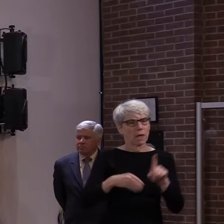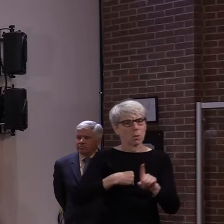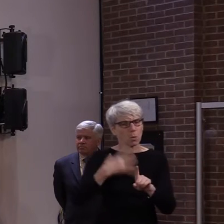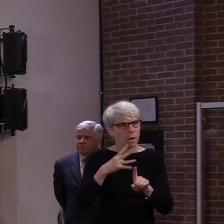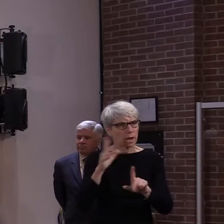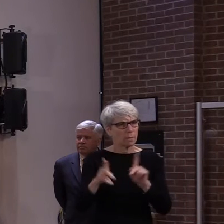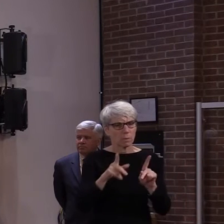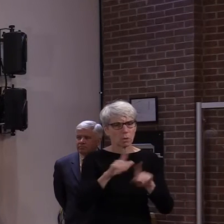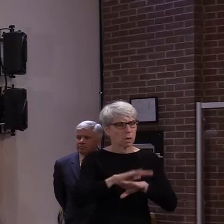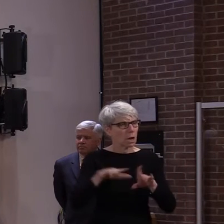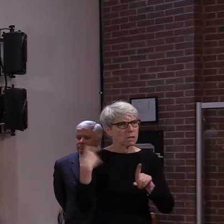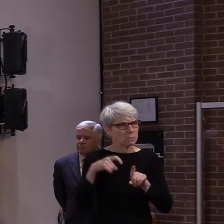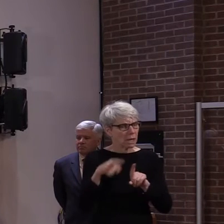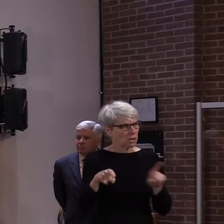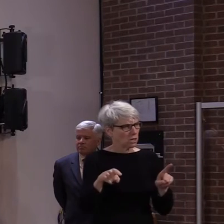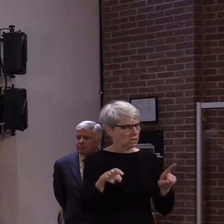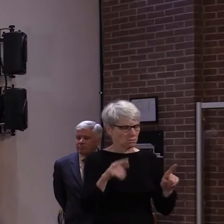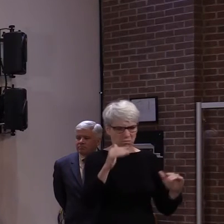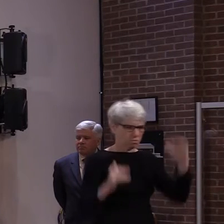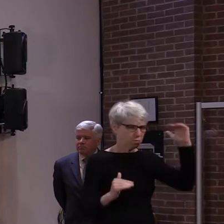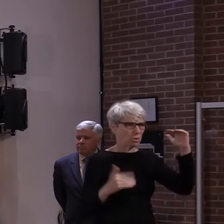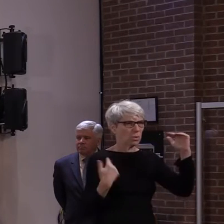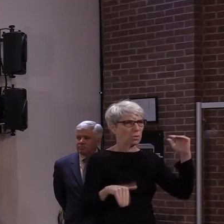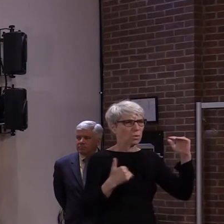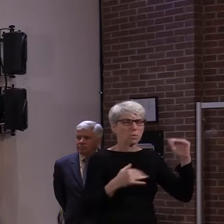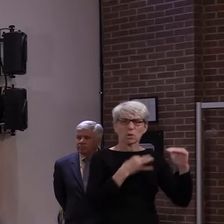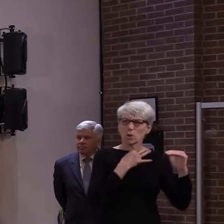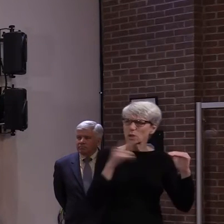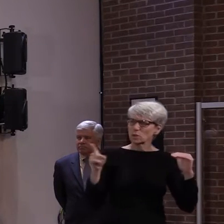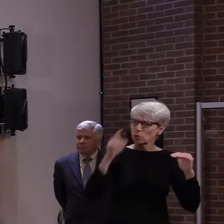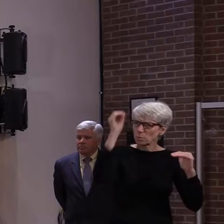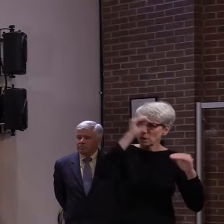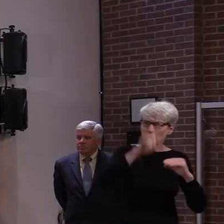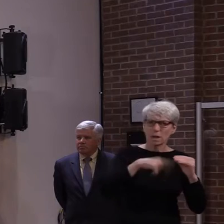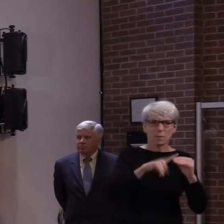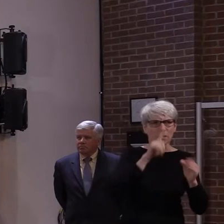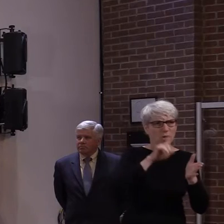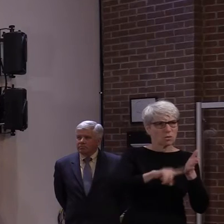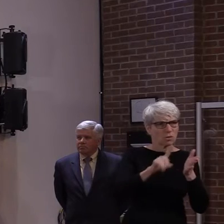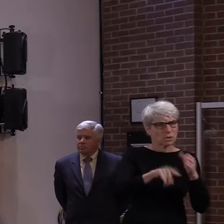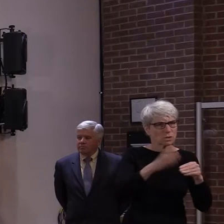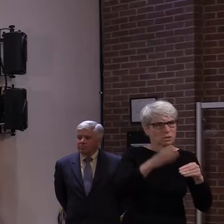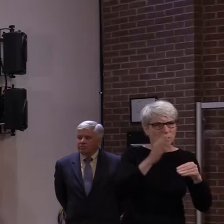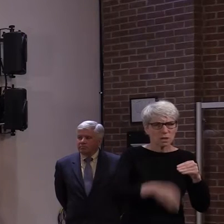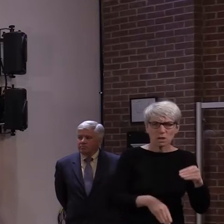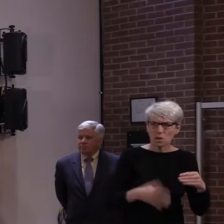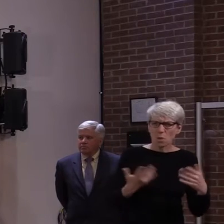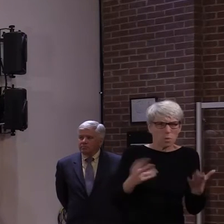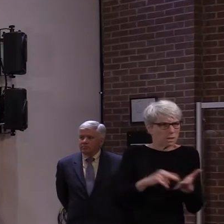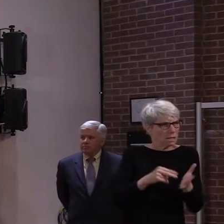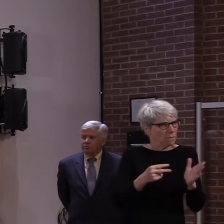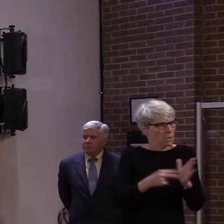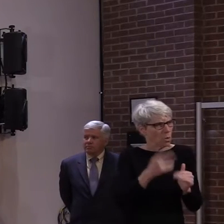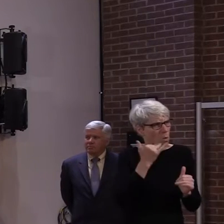non-Hispanic. Just your reaction to the study and what it says about any disparities in the state.